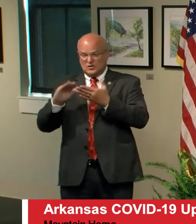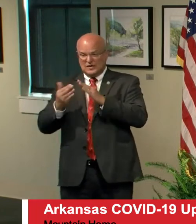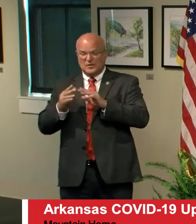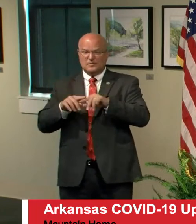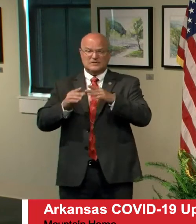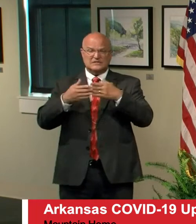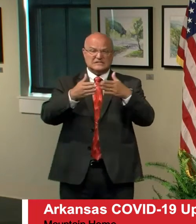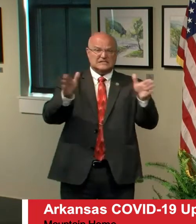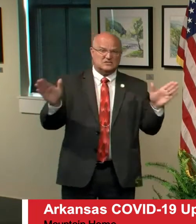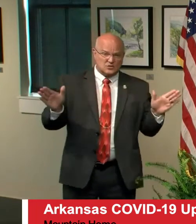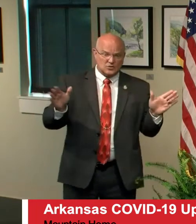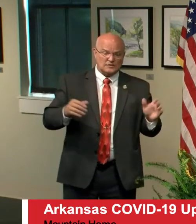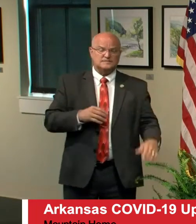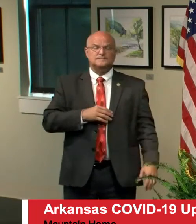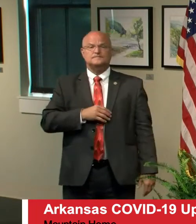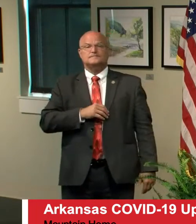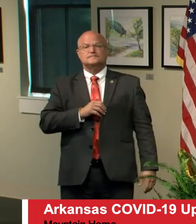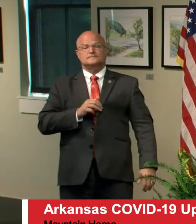speaking?